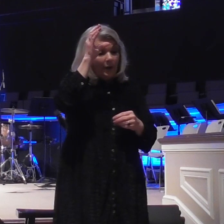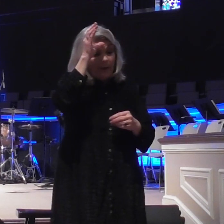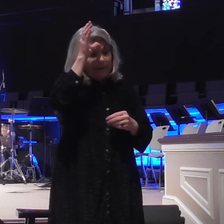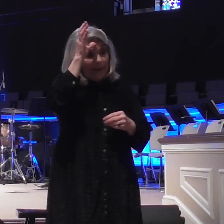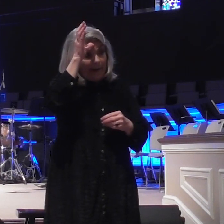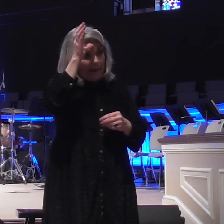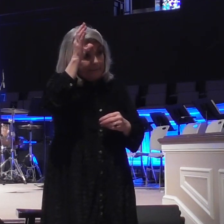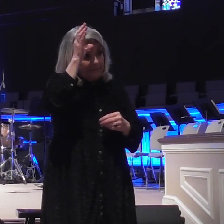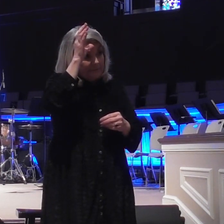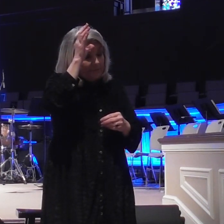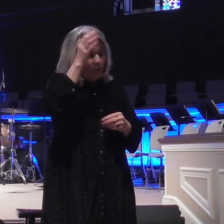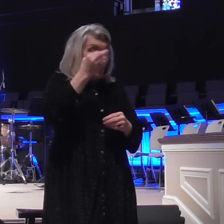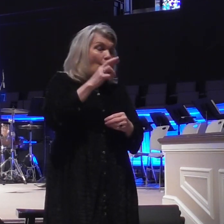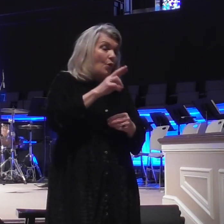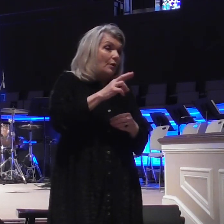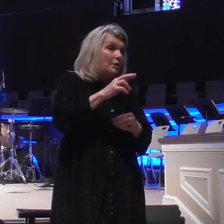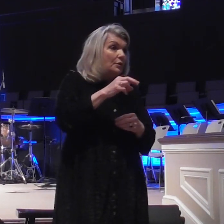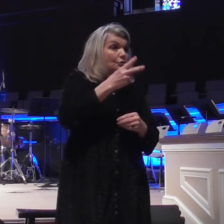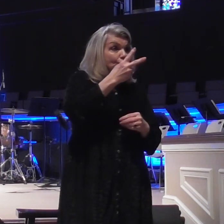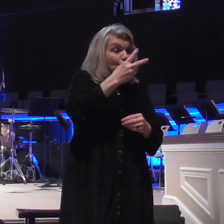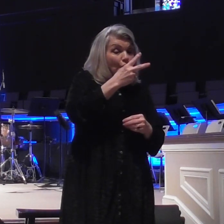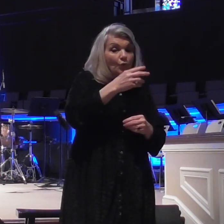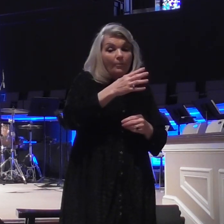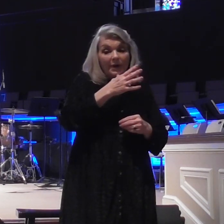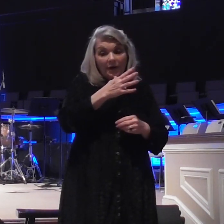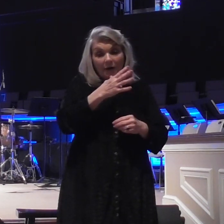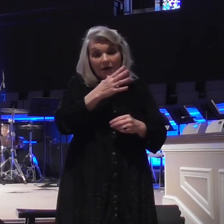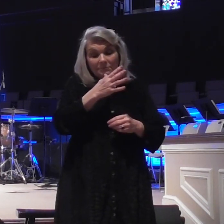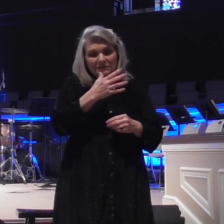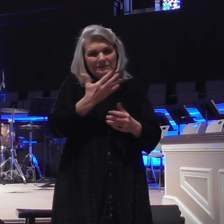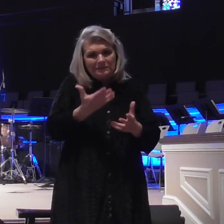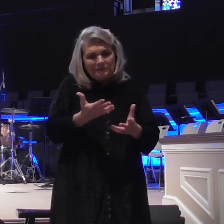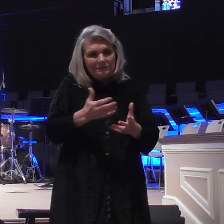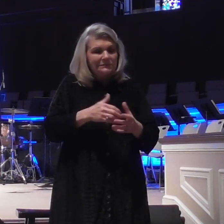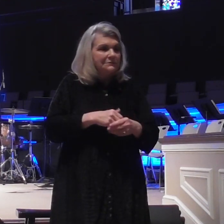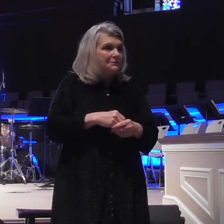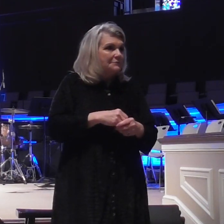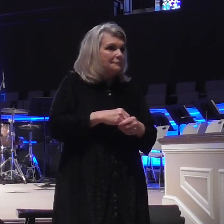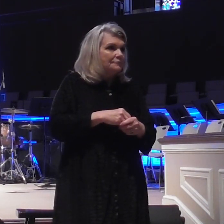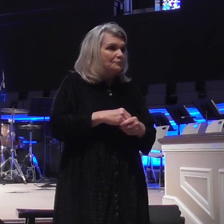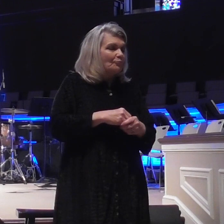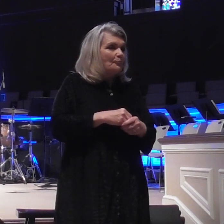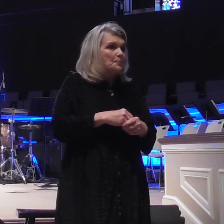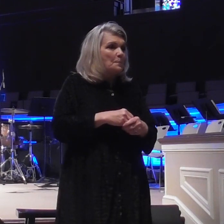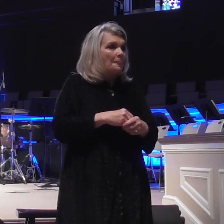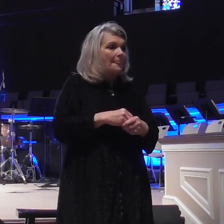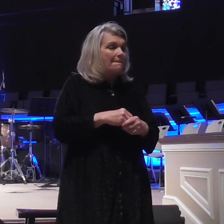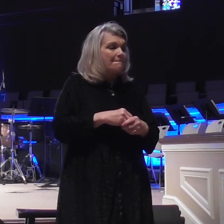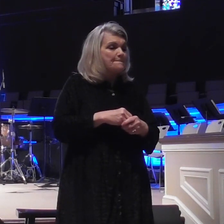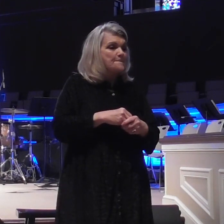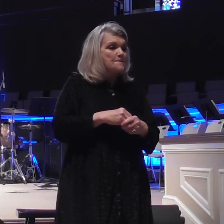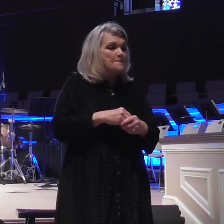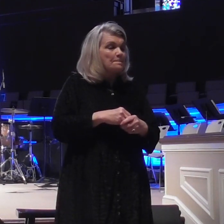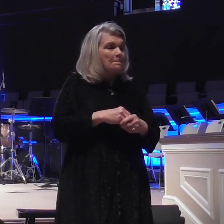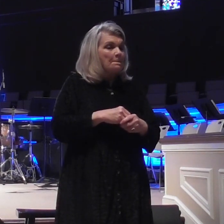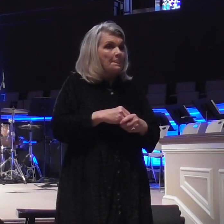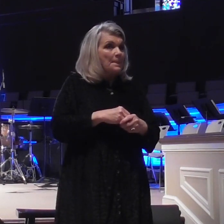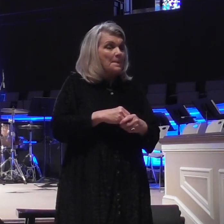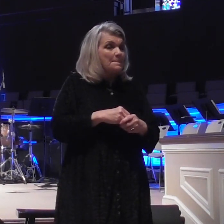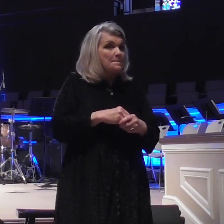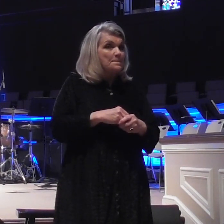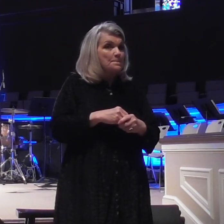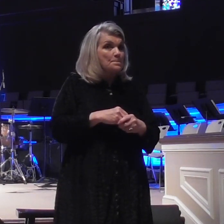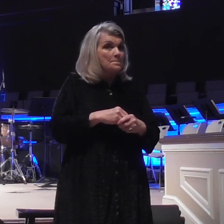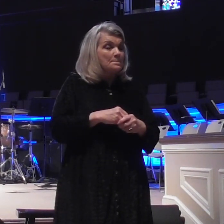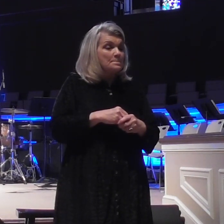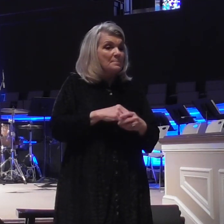around. That's not two dads. And we're not made to have two dads. We're made to have a dad and a mom. That's how that works. Now, again,